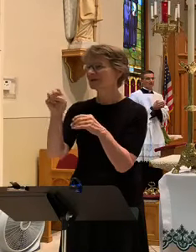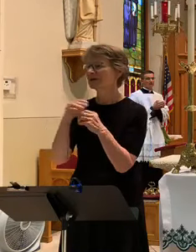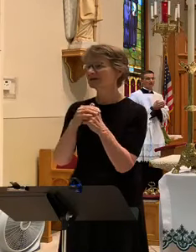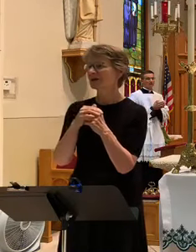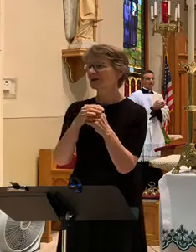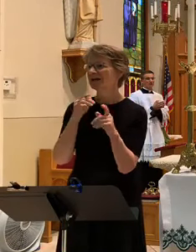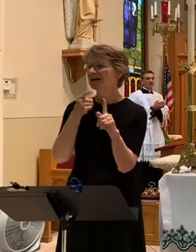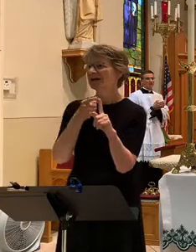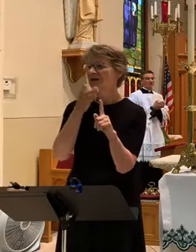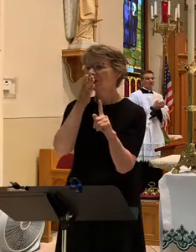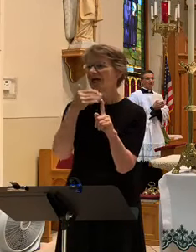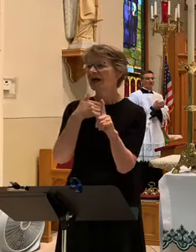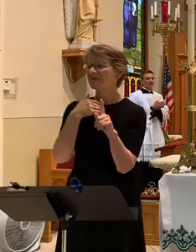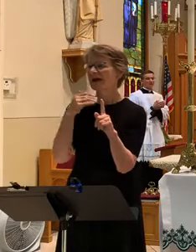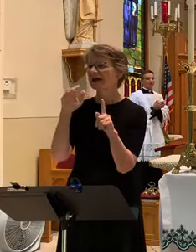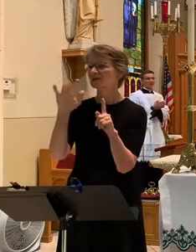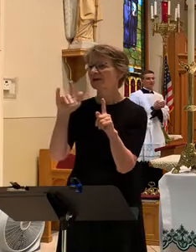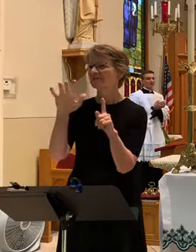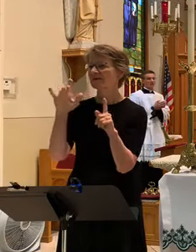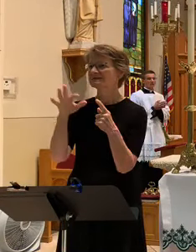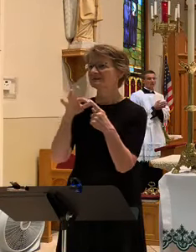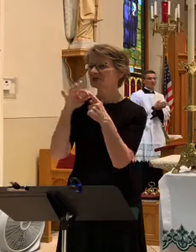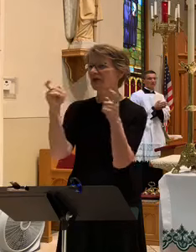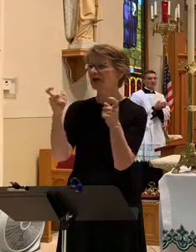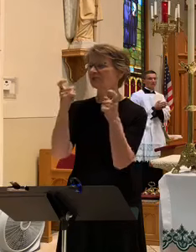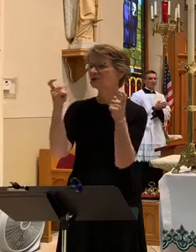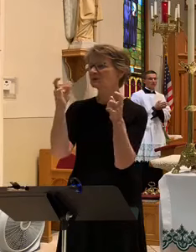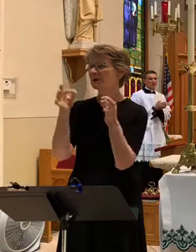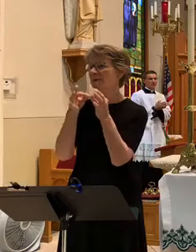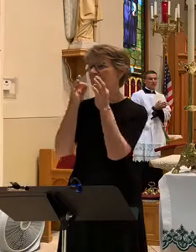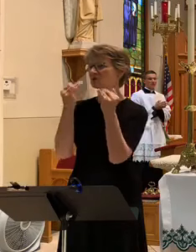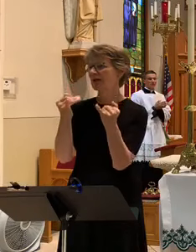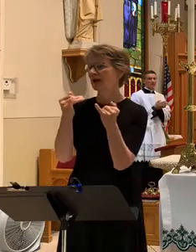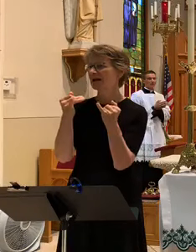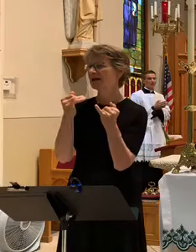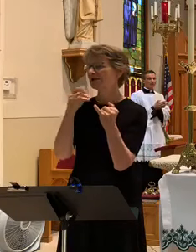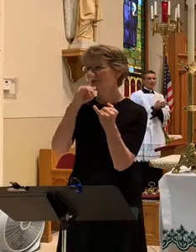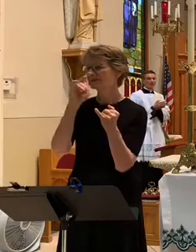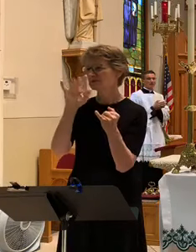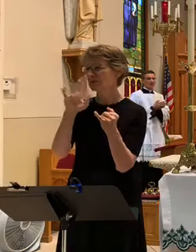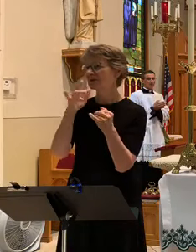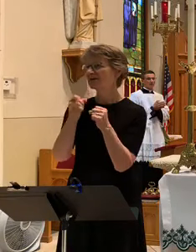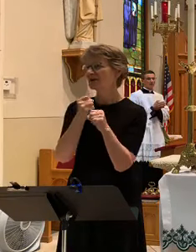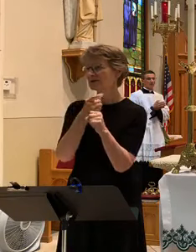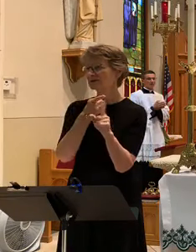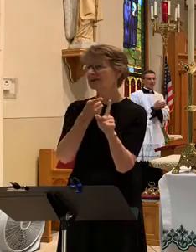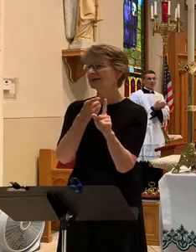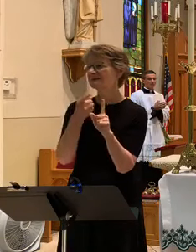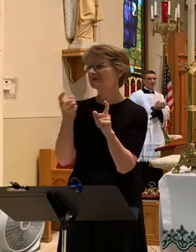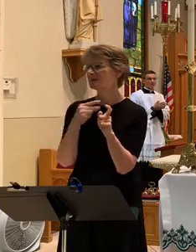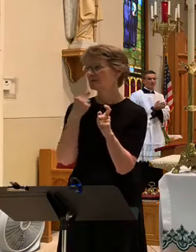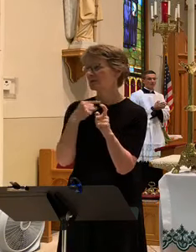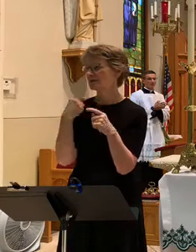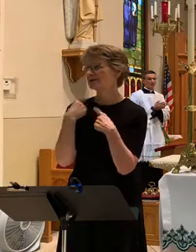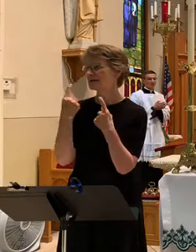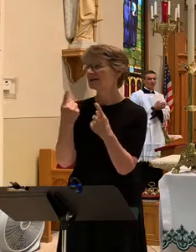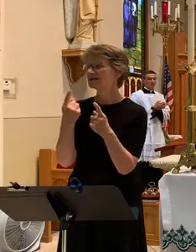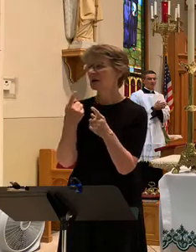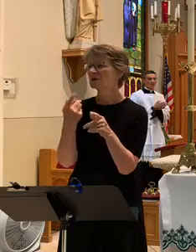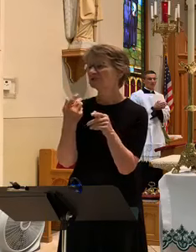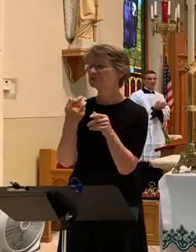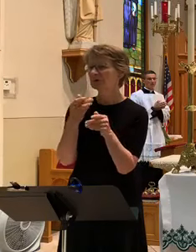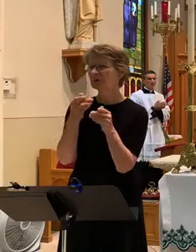a 25th anniversary mass and a gathering of friends, relatives, priests, and deacons of the diocese. So